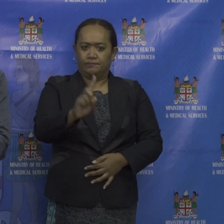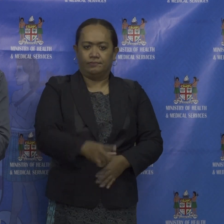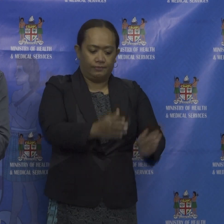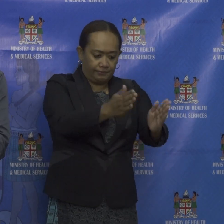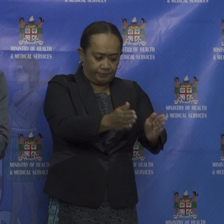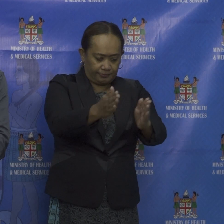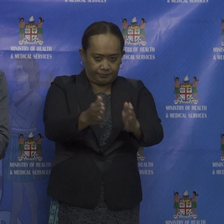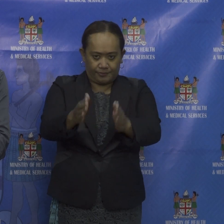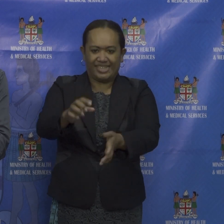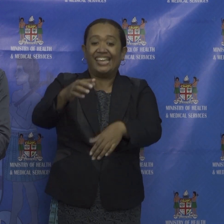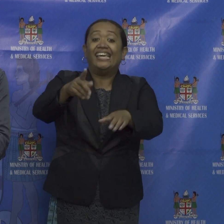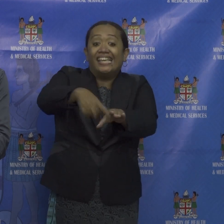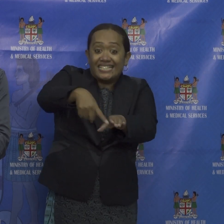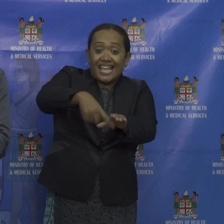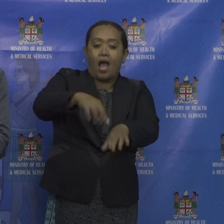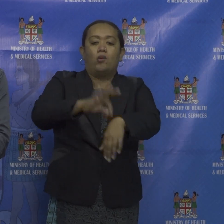public.